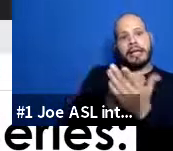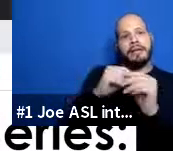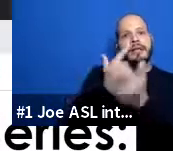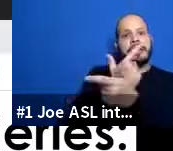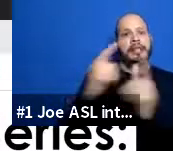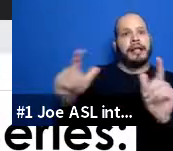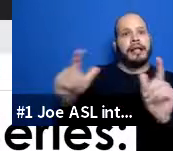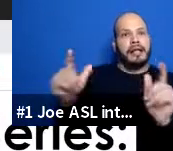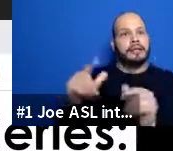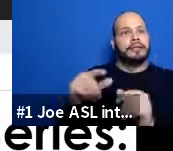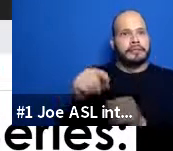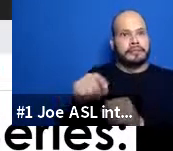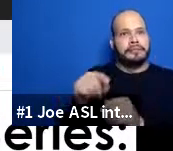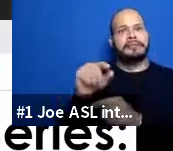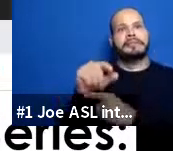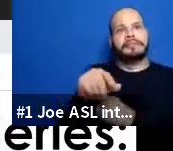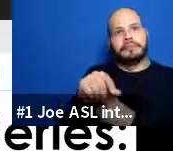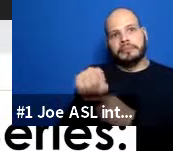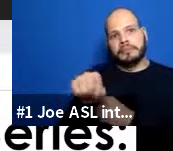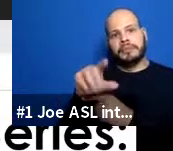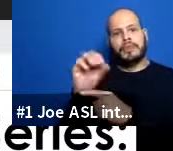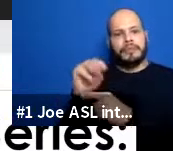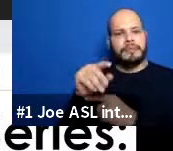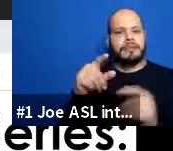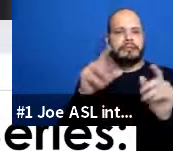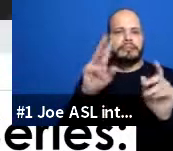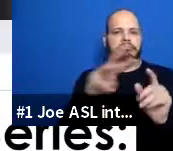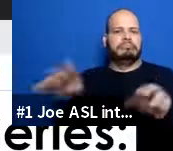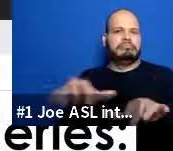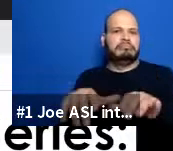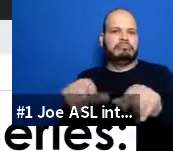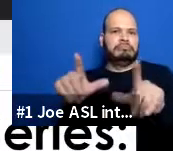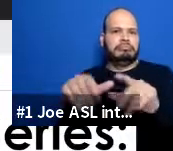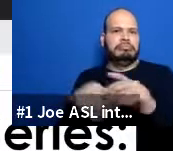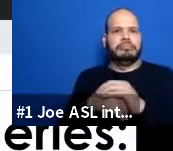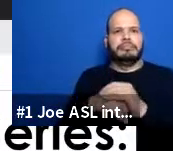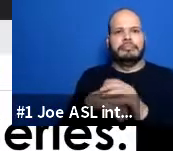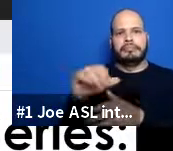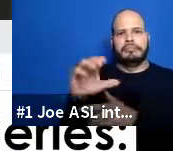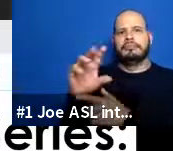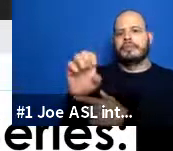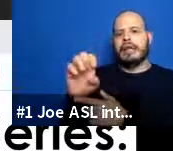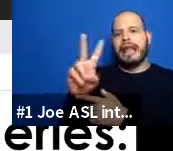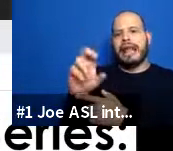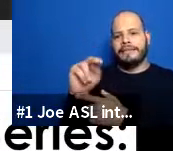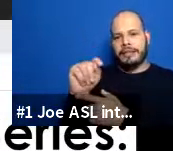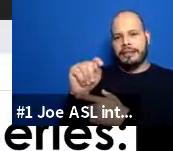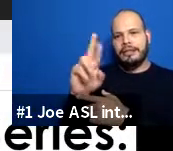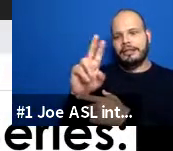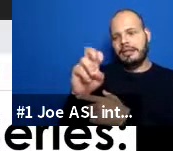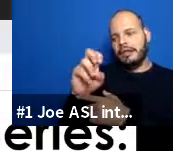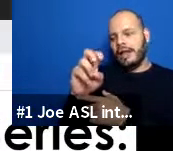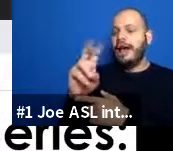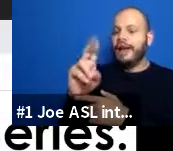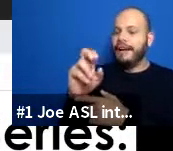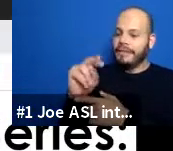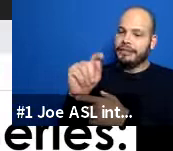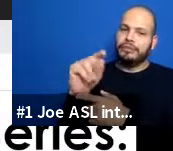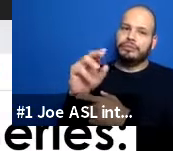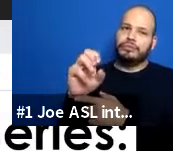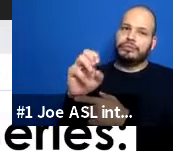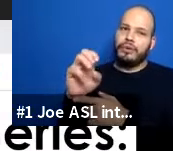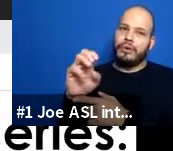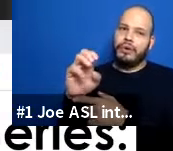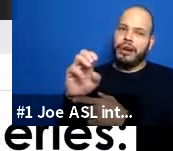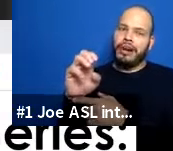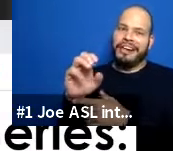lessonsinliberationstudents.eventbrite.com. We're really excited. We're gonna have young people from HALA, Project What, RISE, and